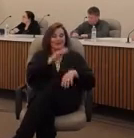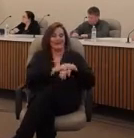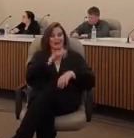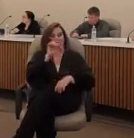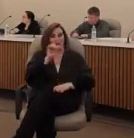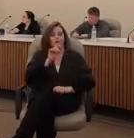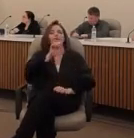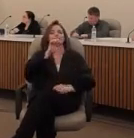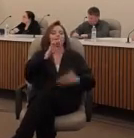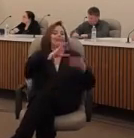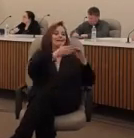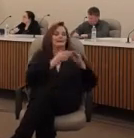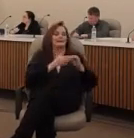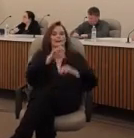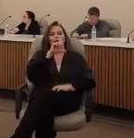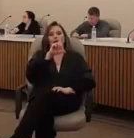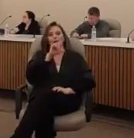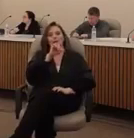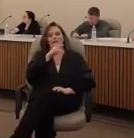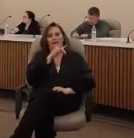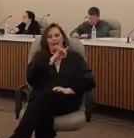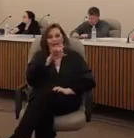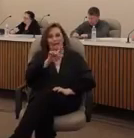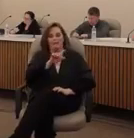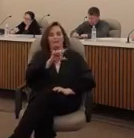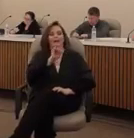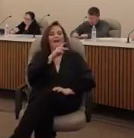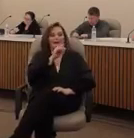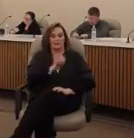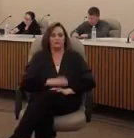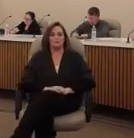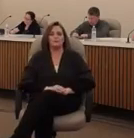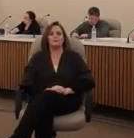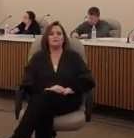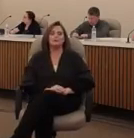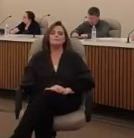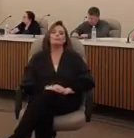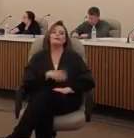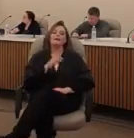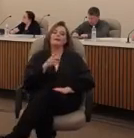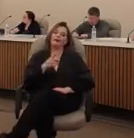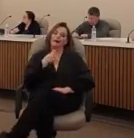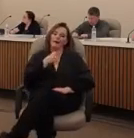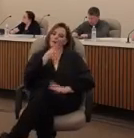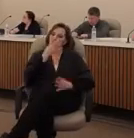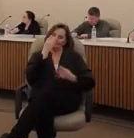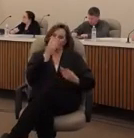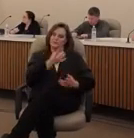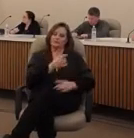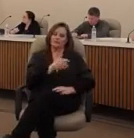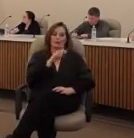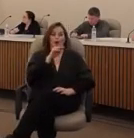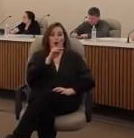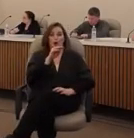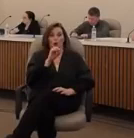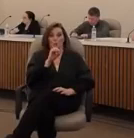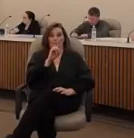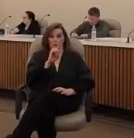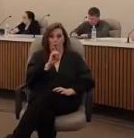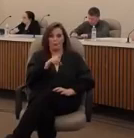with the owner of White Arrow, who told me that Mo is their best operator, a pleasure to work